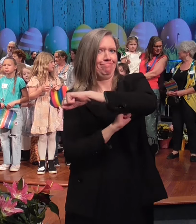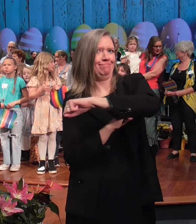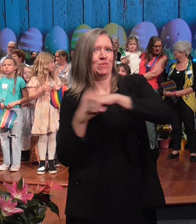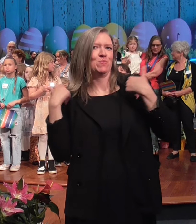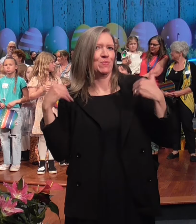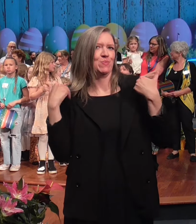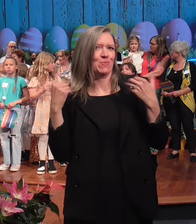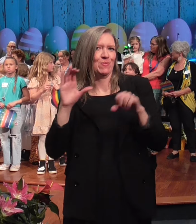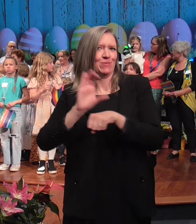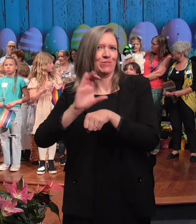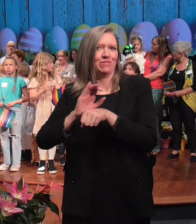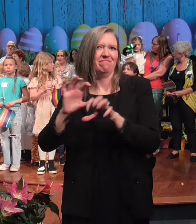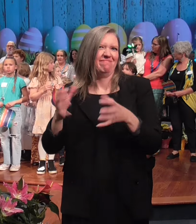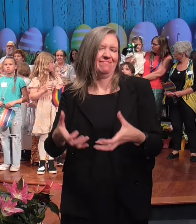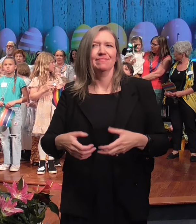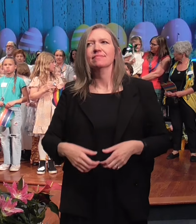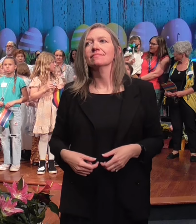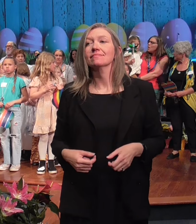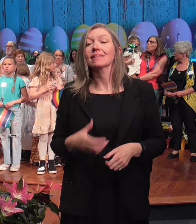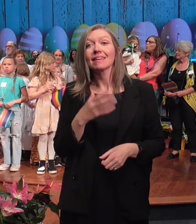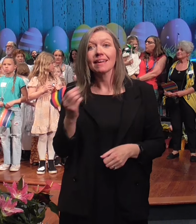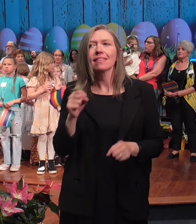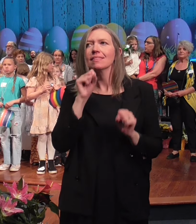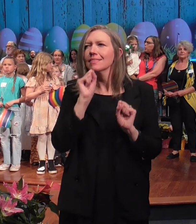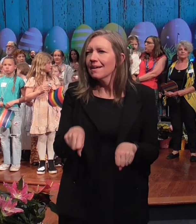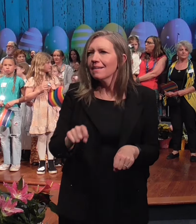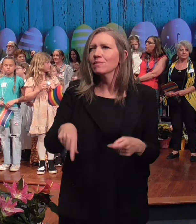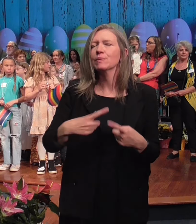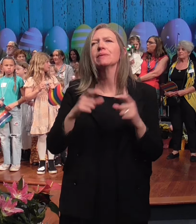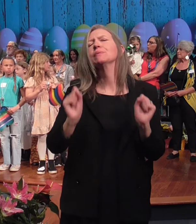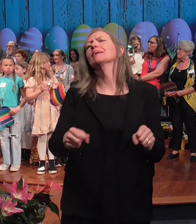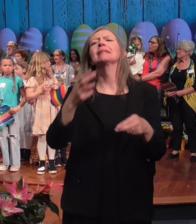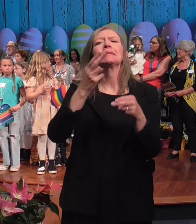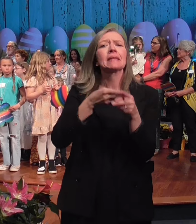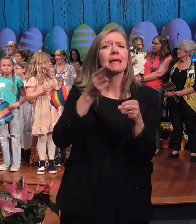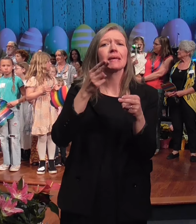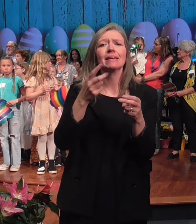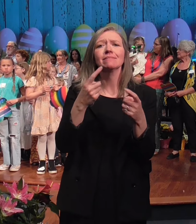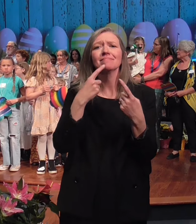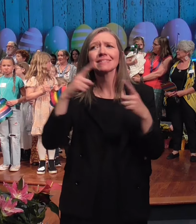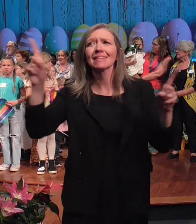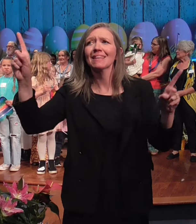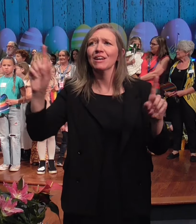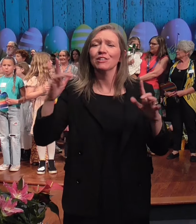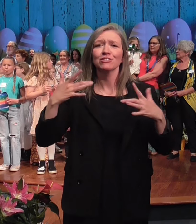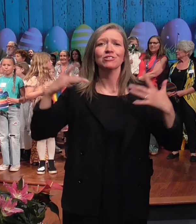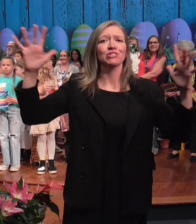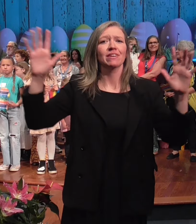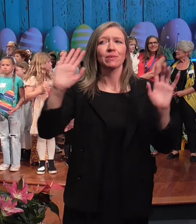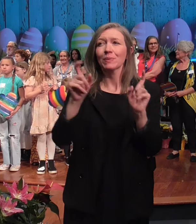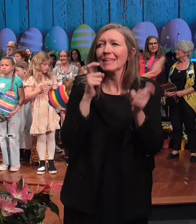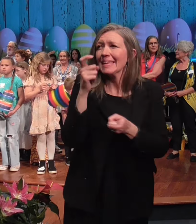And also, we love it when you can name and declare and shine your gifts into the world. So thank you for letting us come shine with you